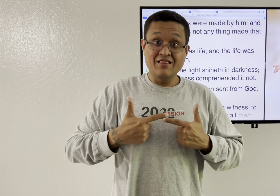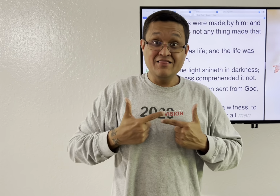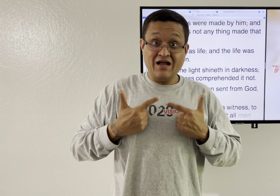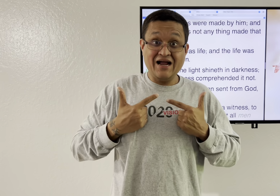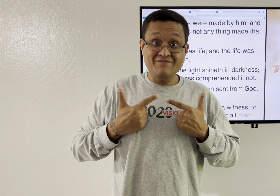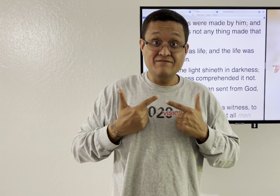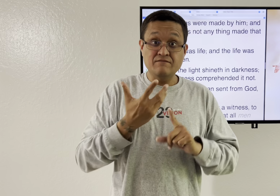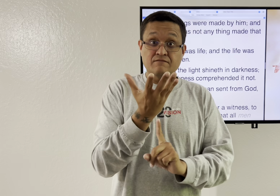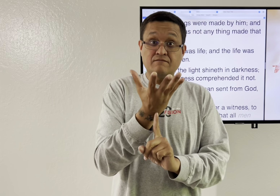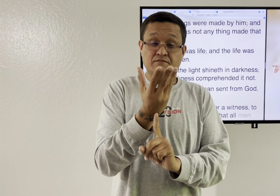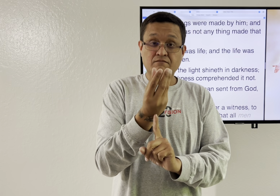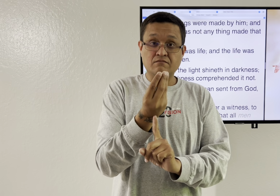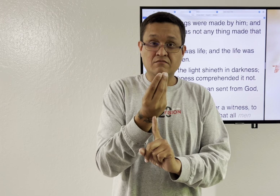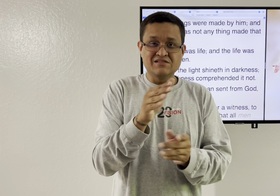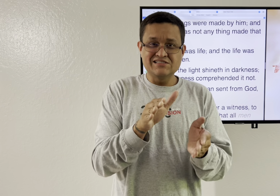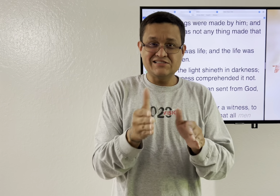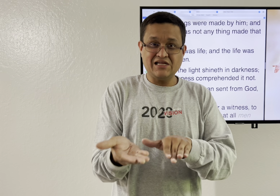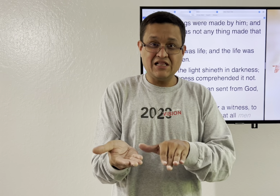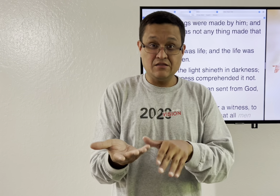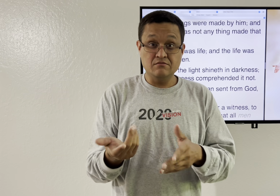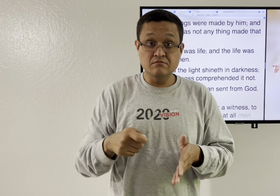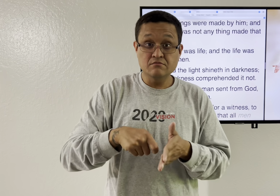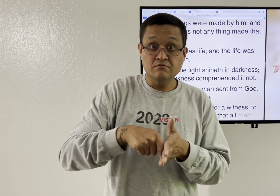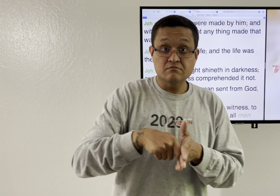He is the light and the life.